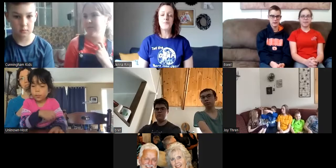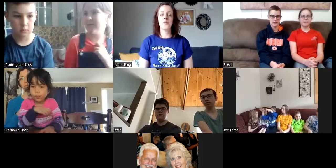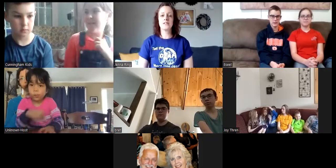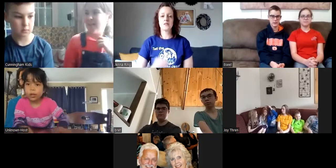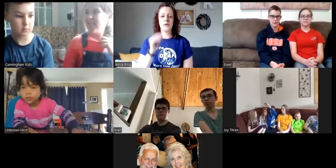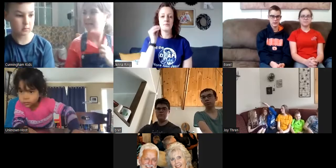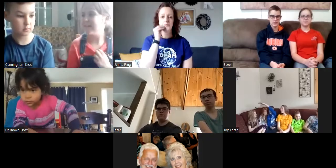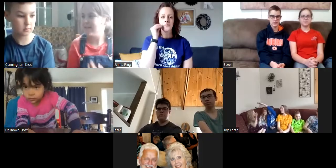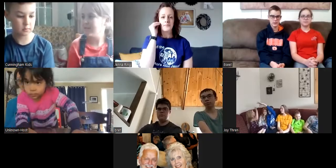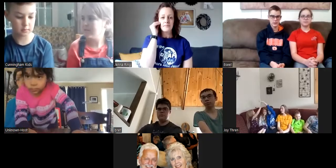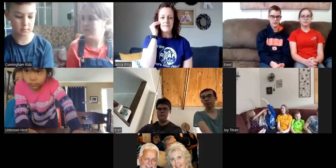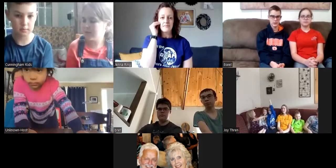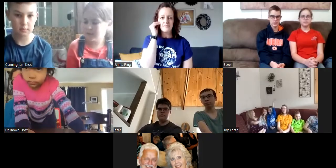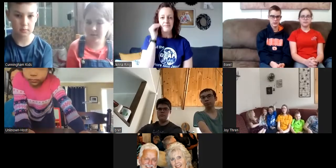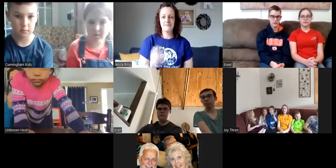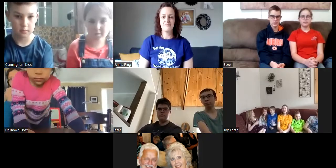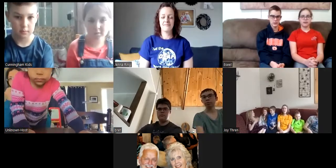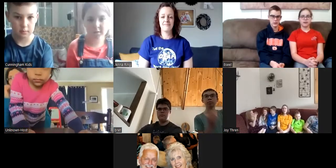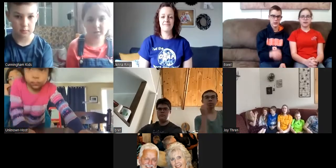so what's this one?